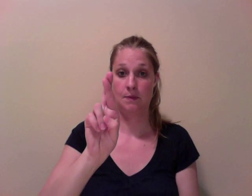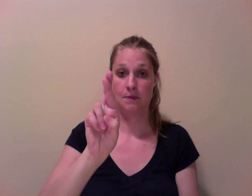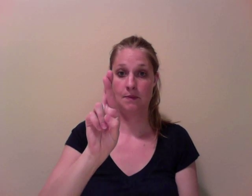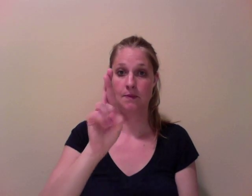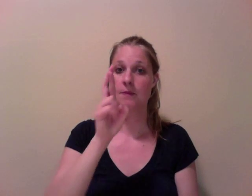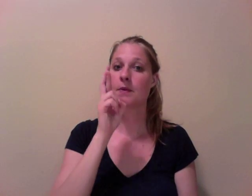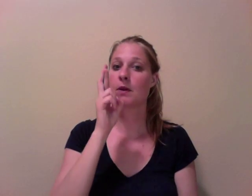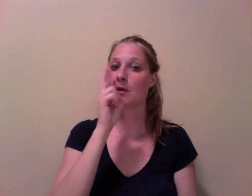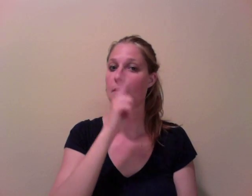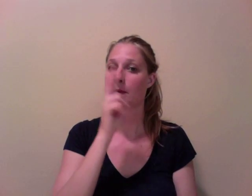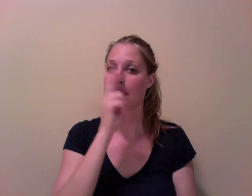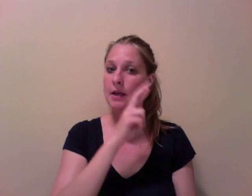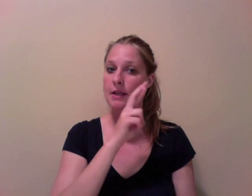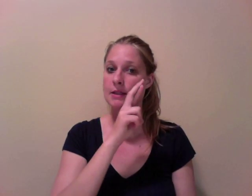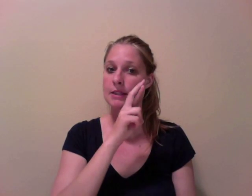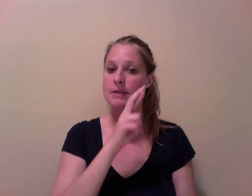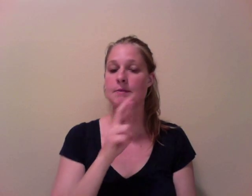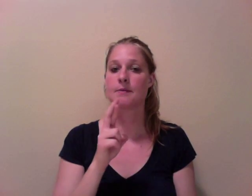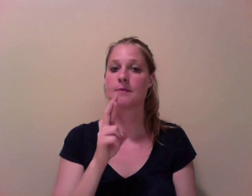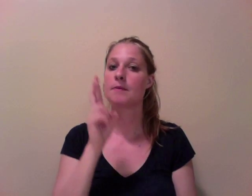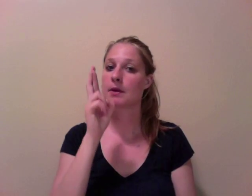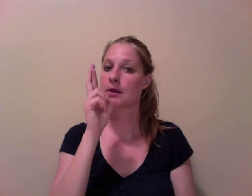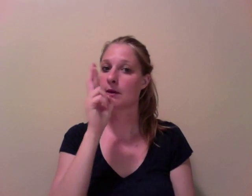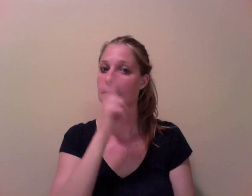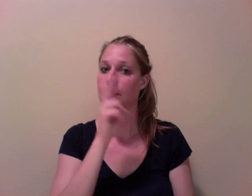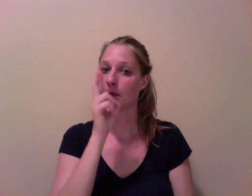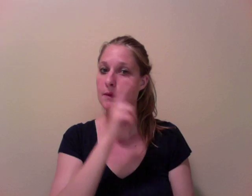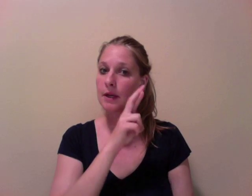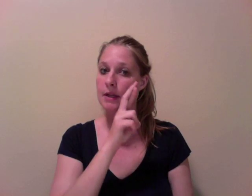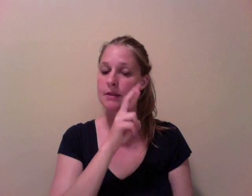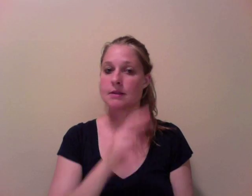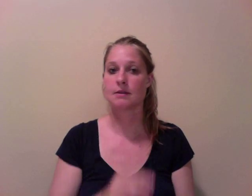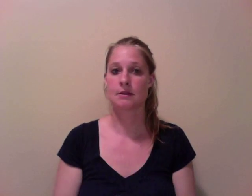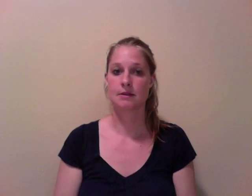Rat, you're going to do the R hand shape and just brush it against the side of your nose like so.